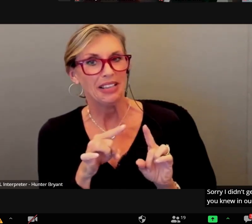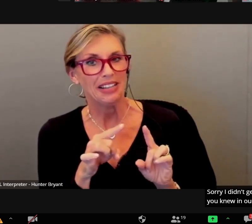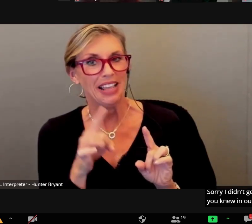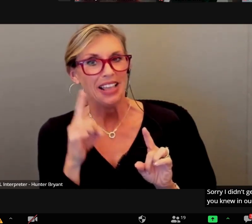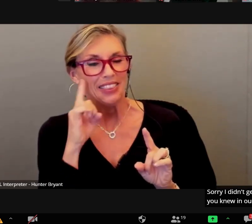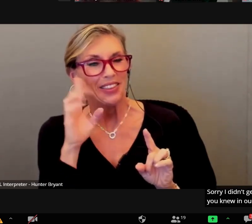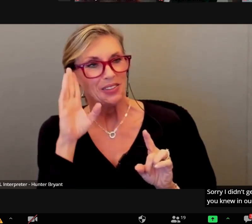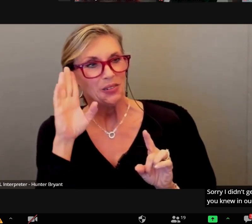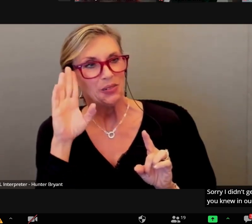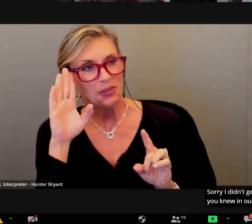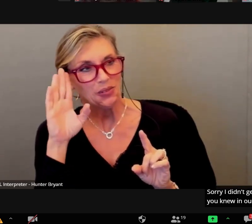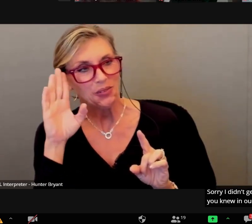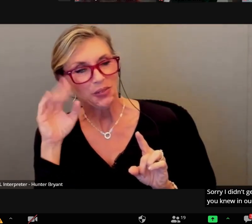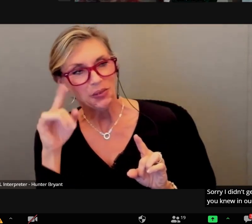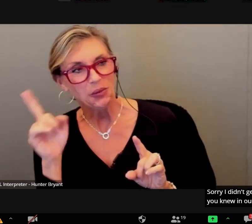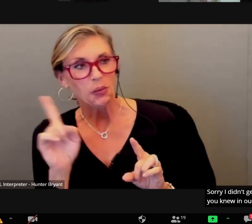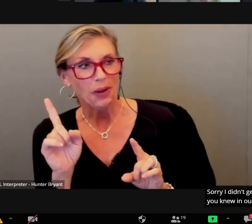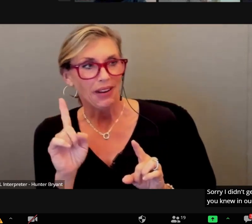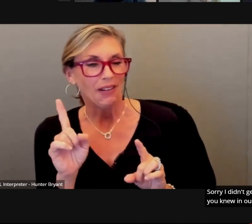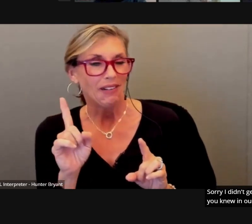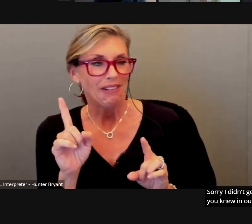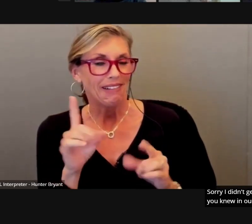going.